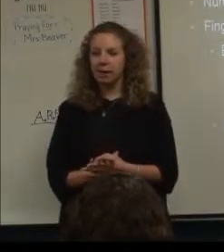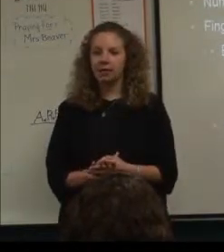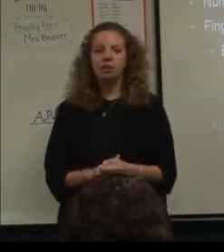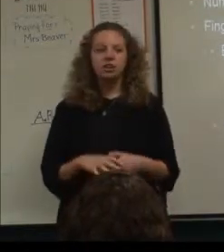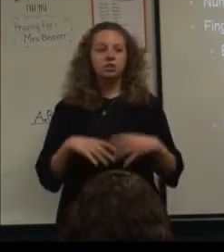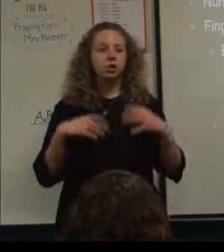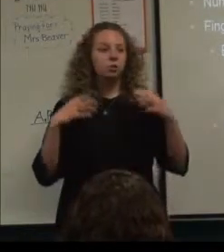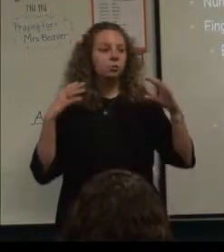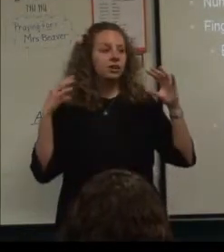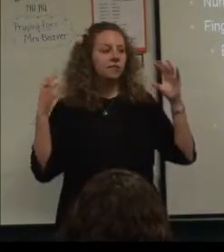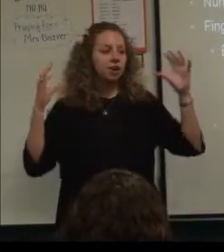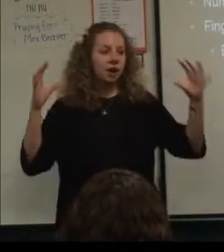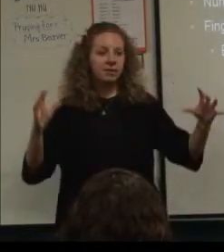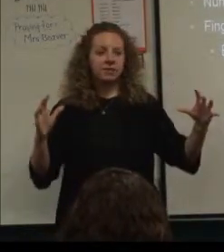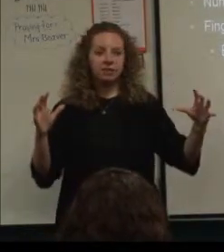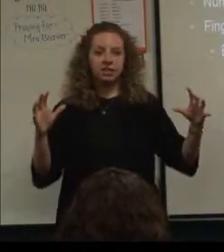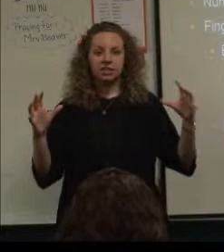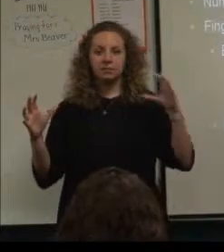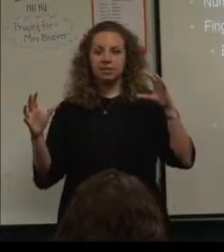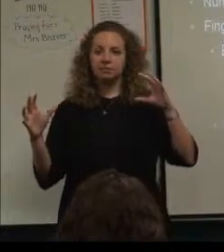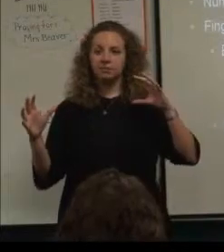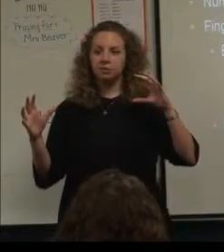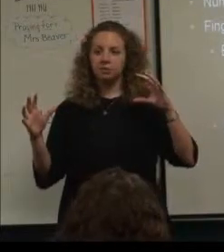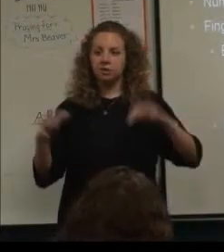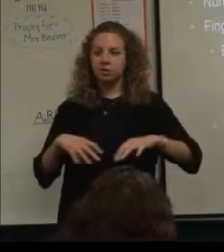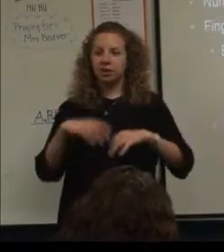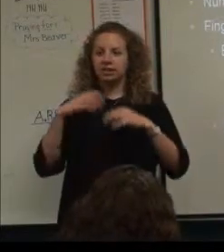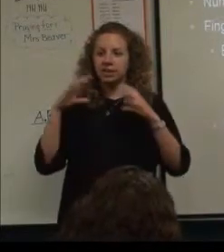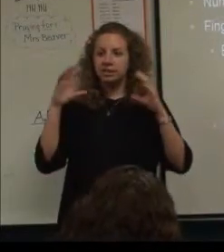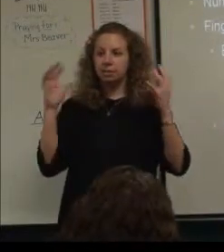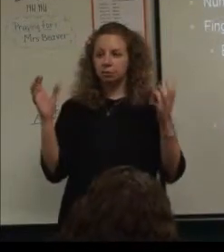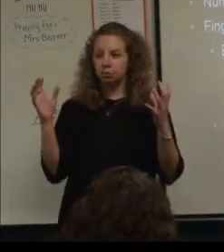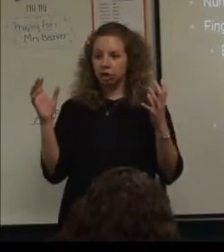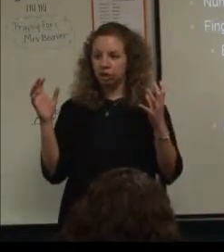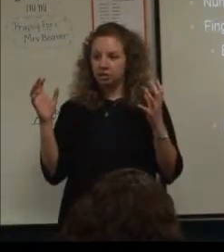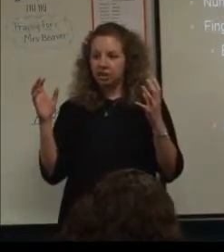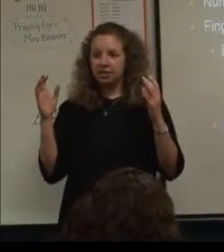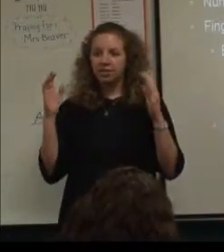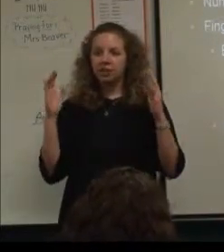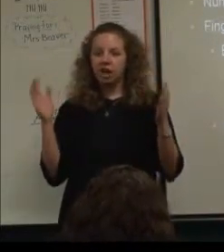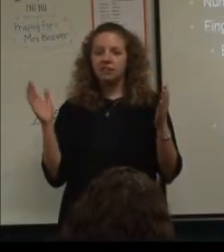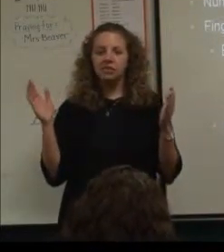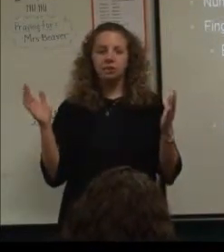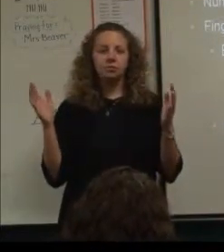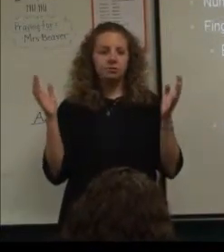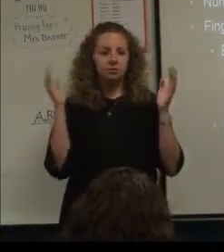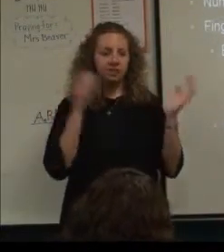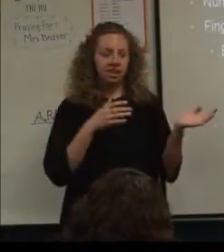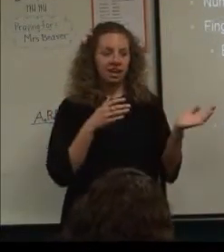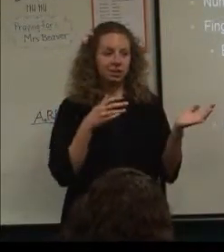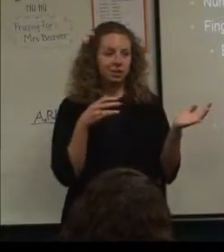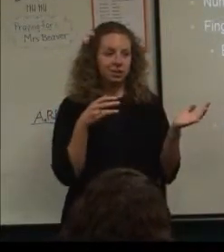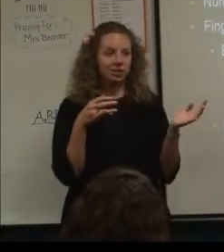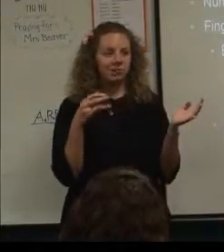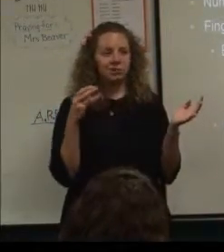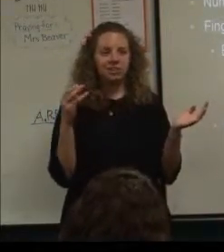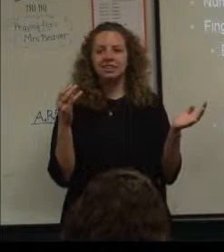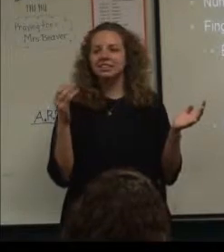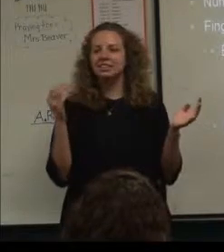about. So whenever I went through and I did the receptive quiz with you guys and I spelled words, then a lot of you, just like I used to do, and one of the things is